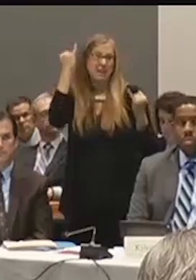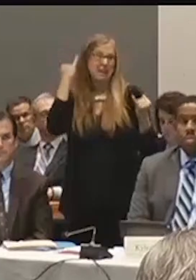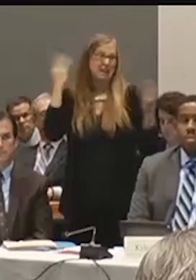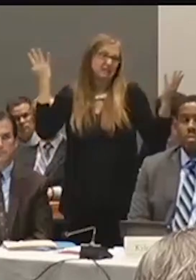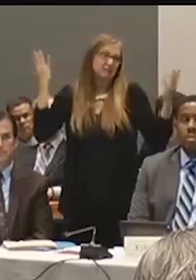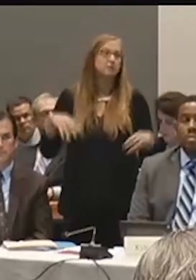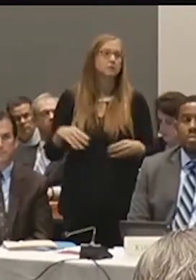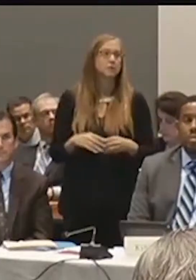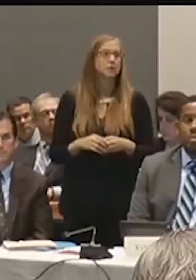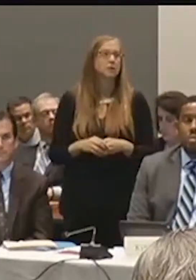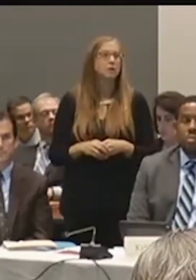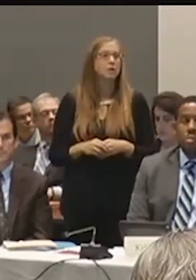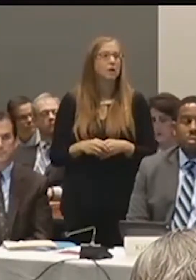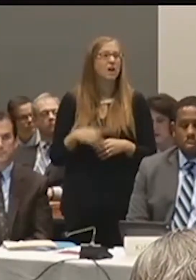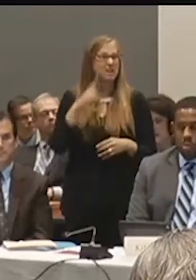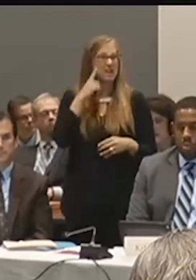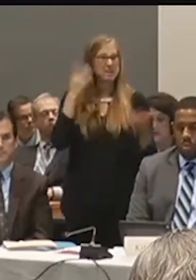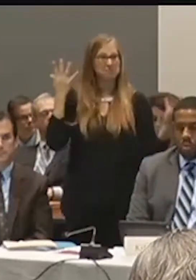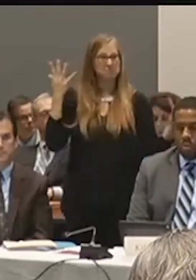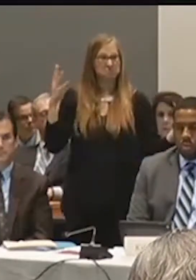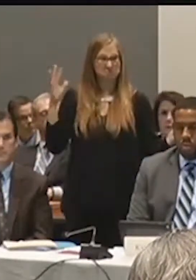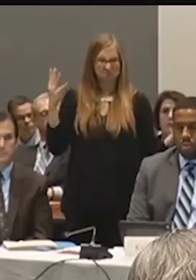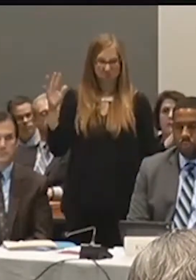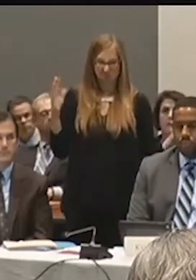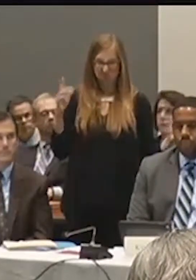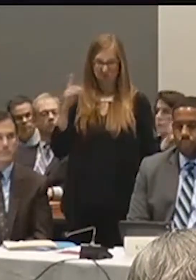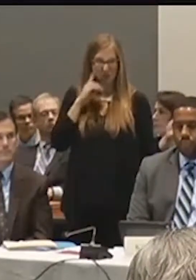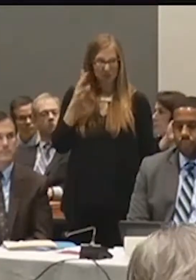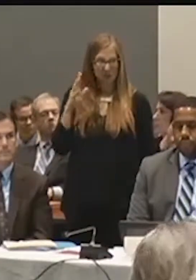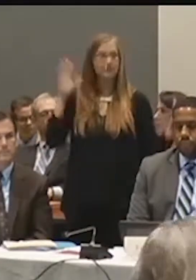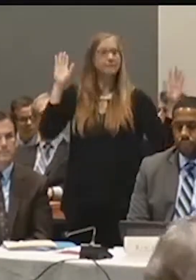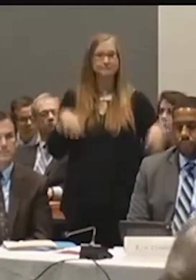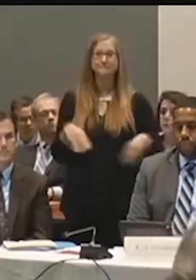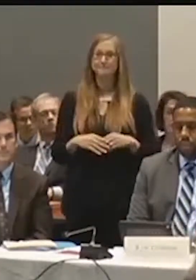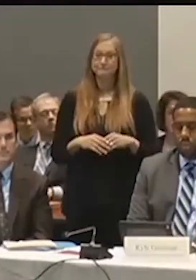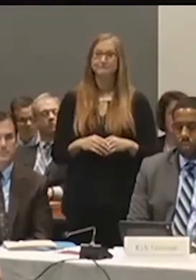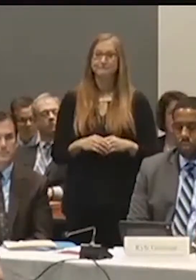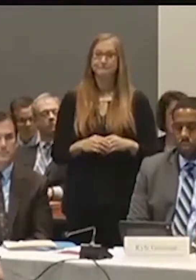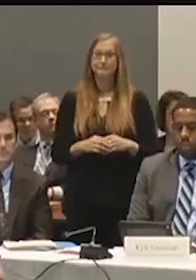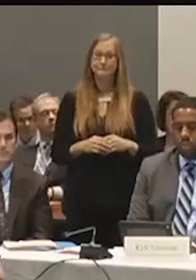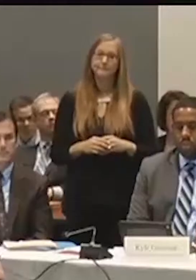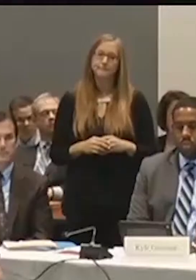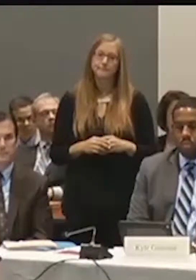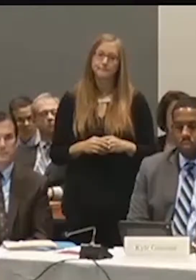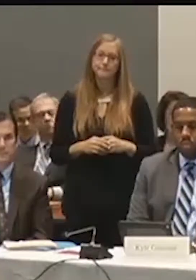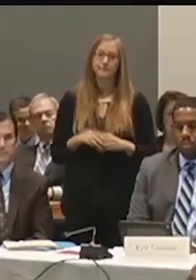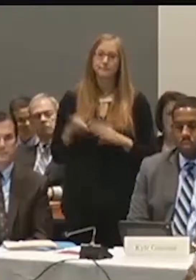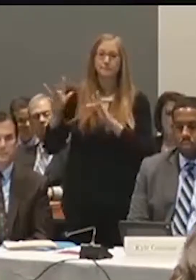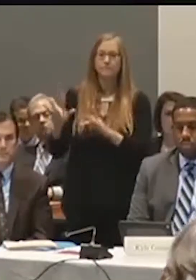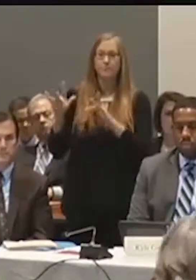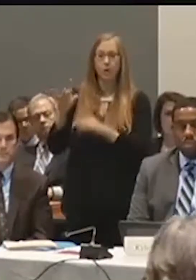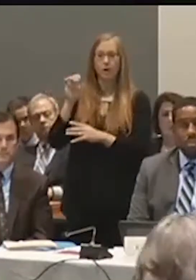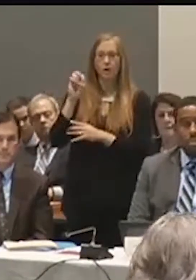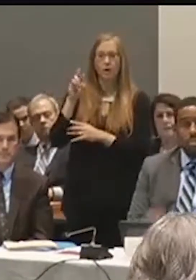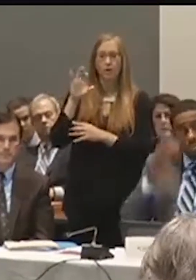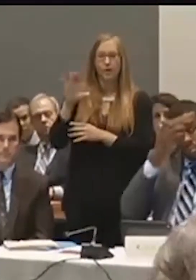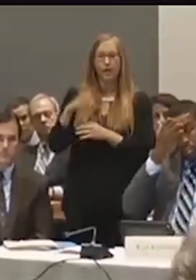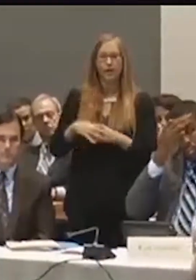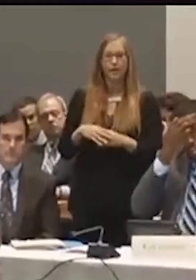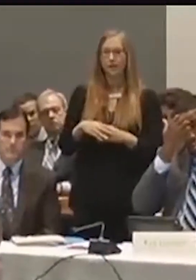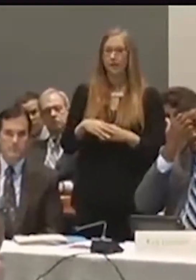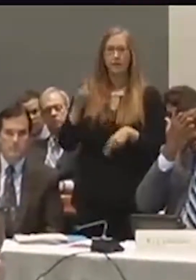So I think that might be it. Is that it? Very good. So poor Eric, as he knows,